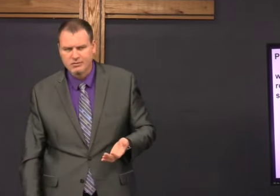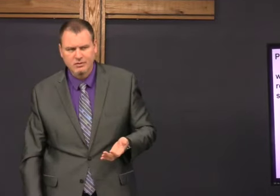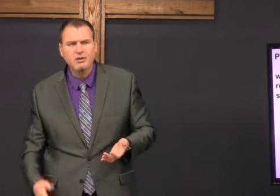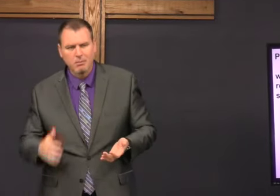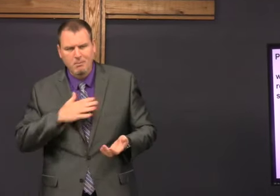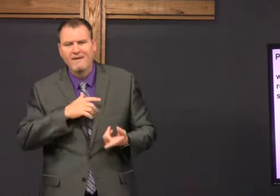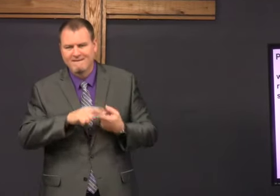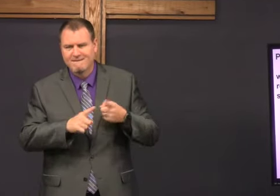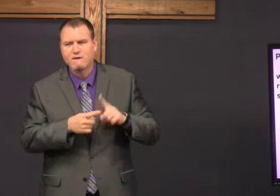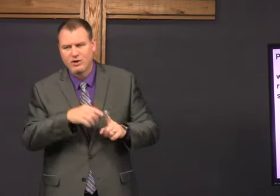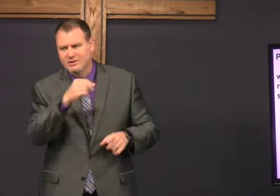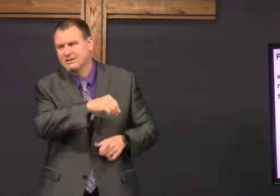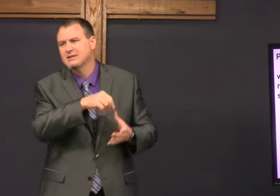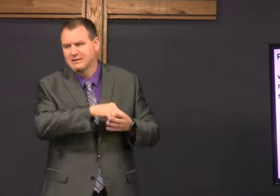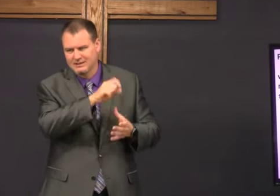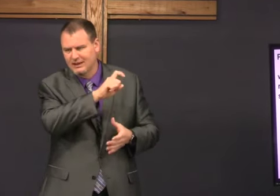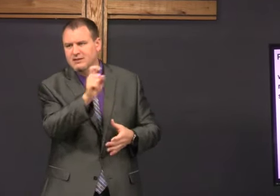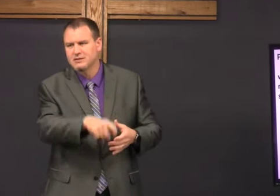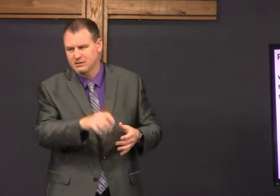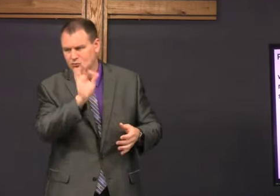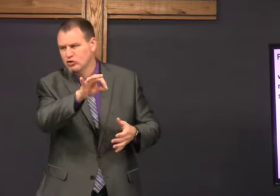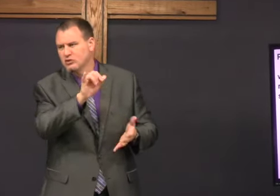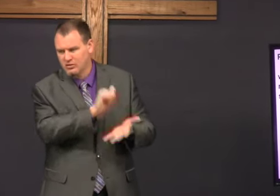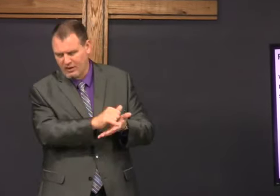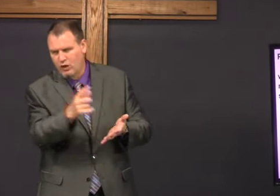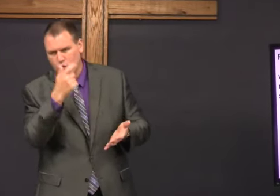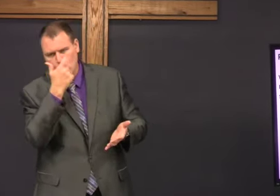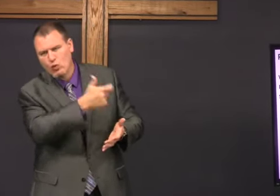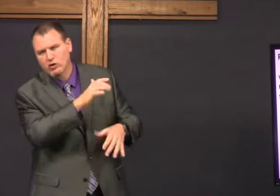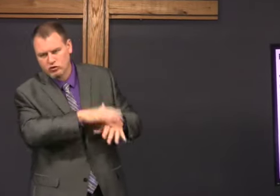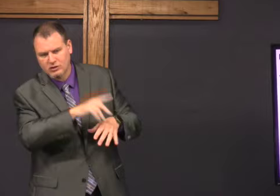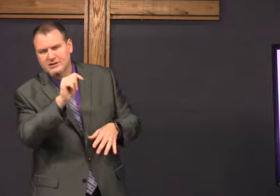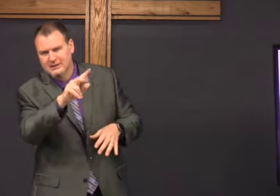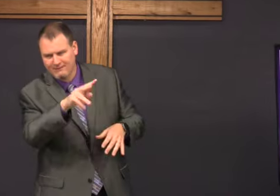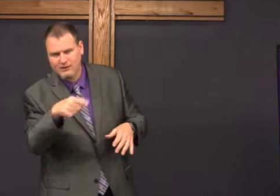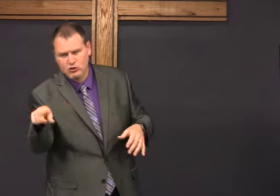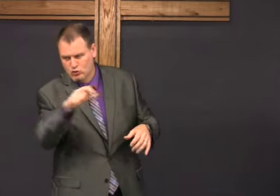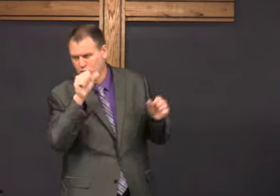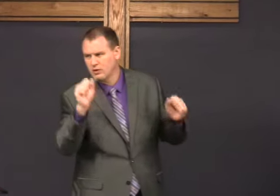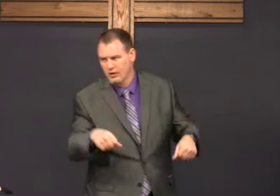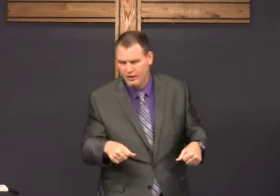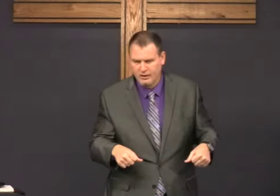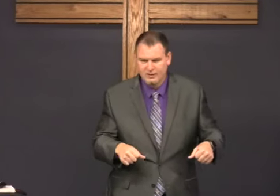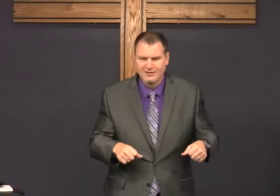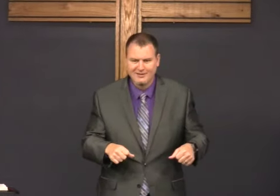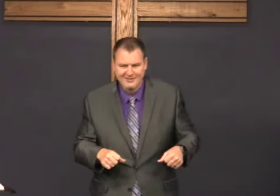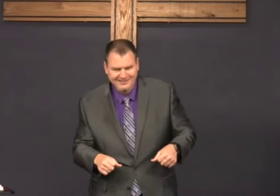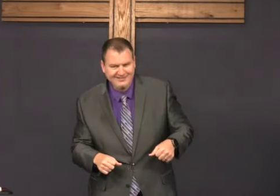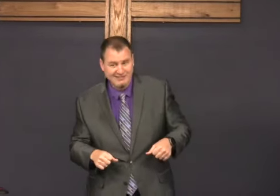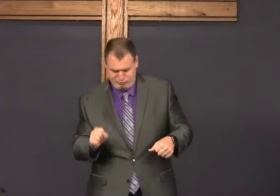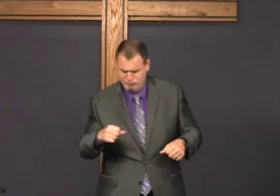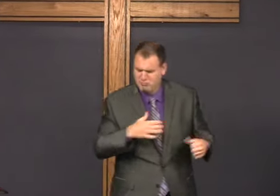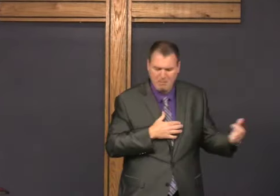that. You know, my friend down in Texas preaches that. I watch him on TV. You can watch it too.